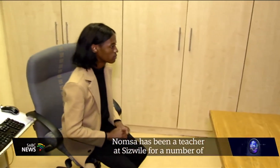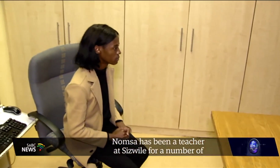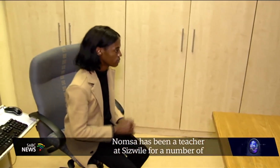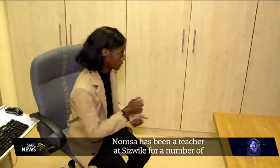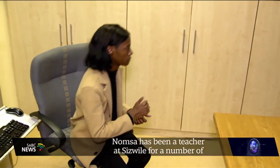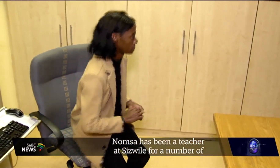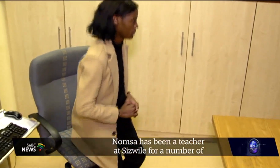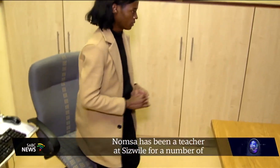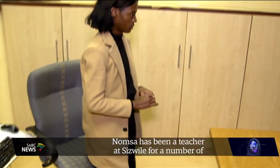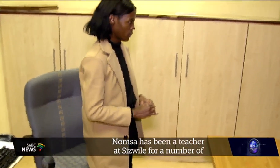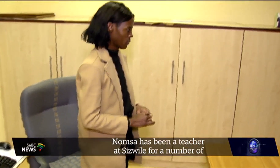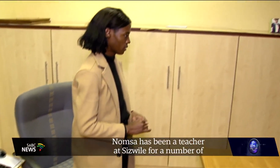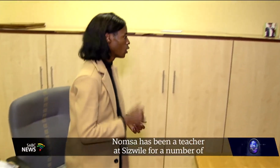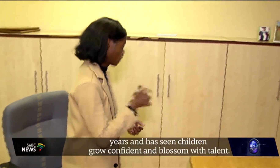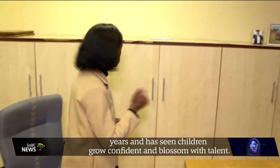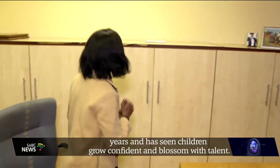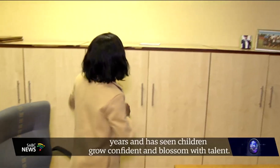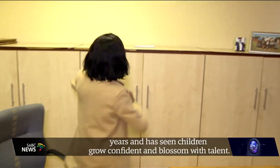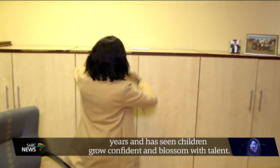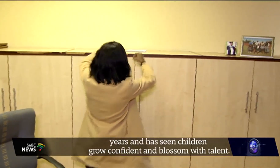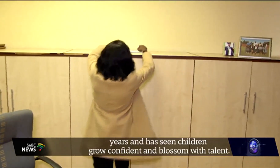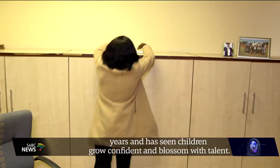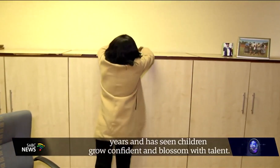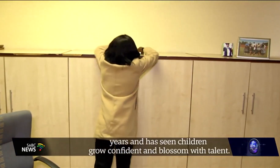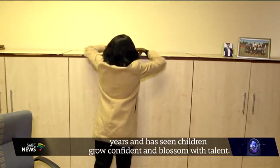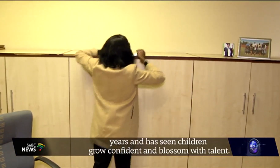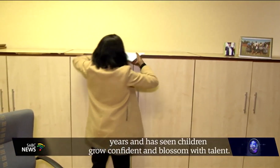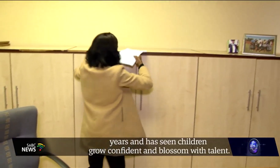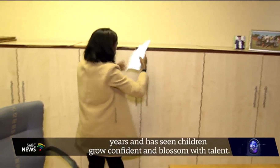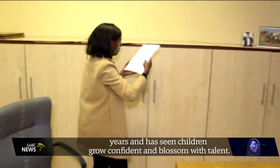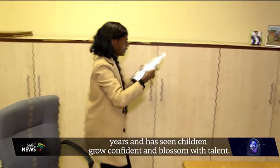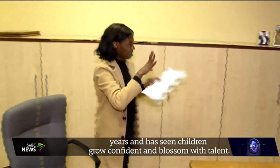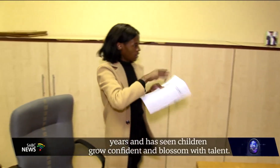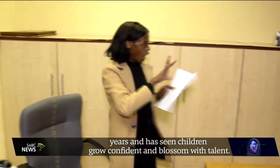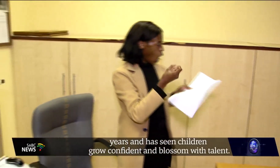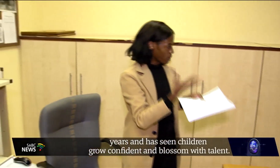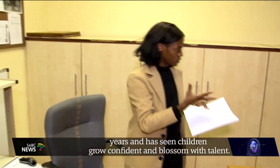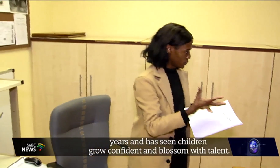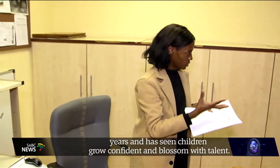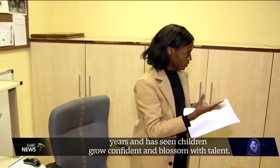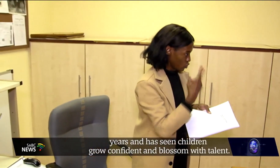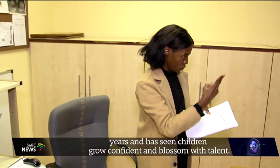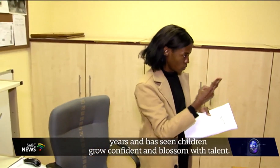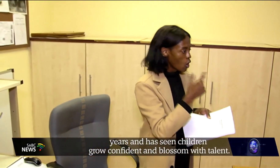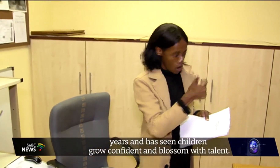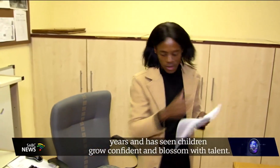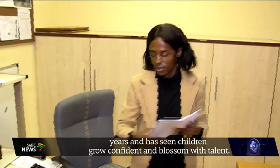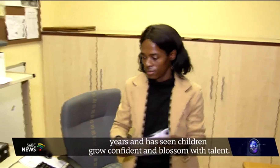Nomsa o na le dilemo tse ngata a ruta bana mona Sizwile. O thabiswa ke ho bona baithuti ba ba le ho